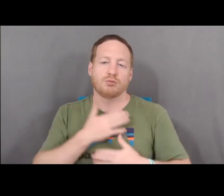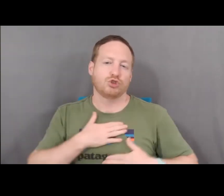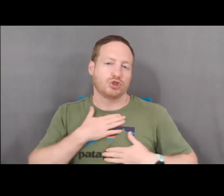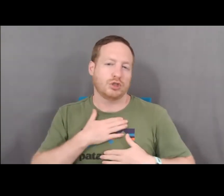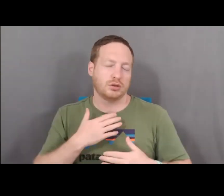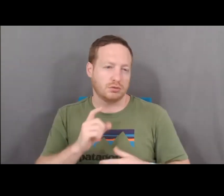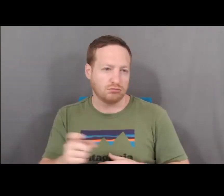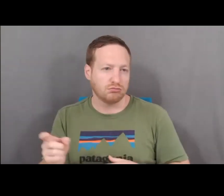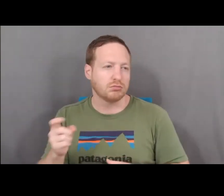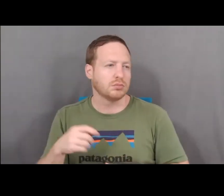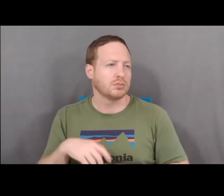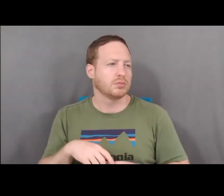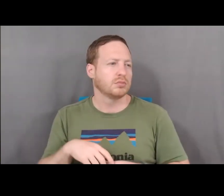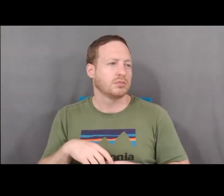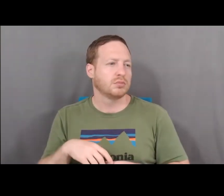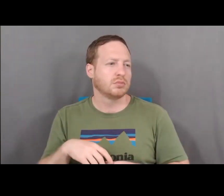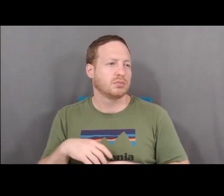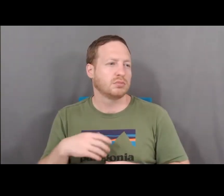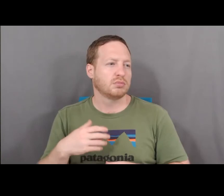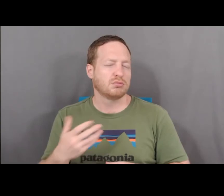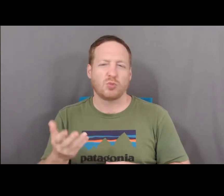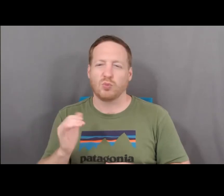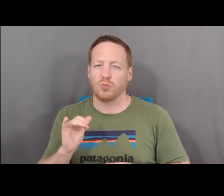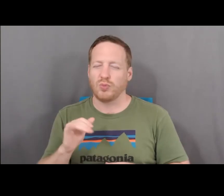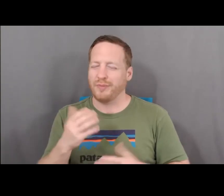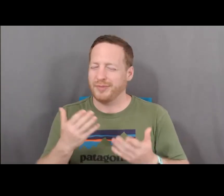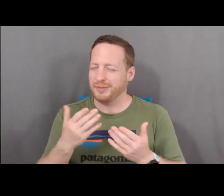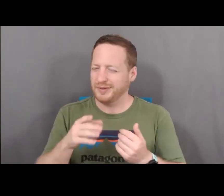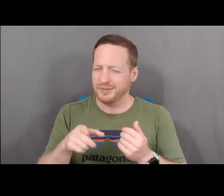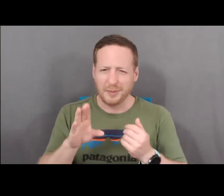hour, just a show of appreciation. And